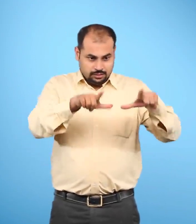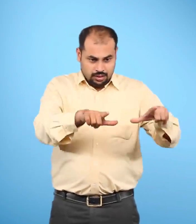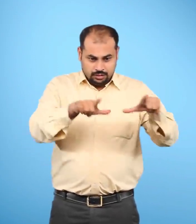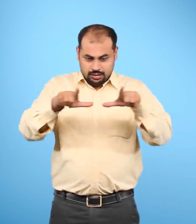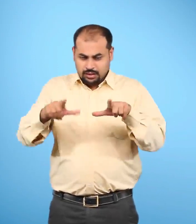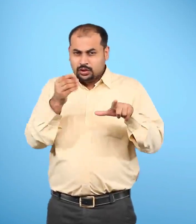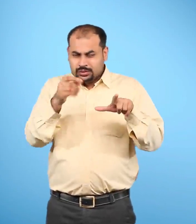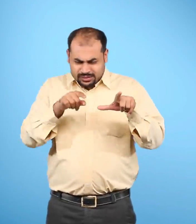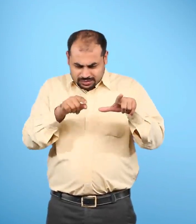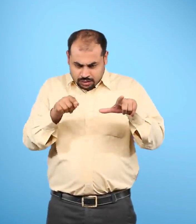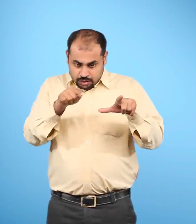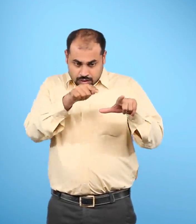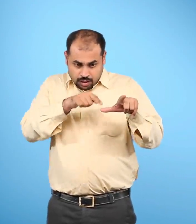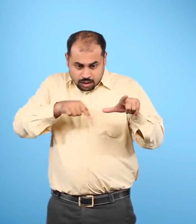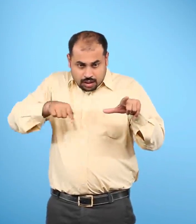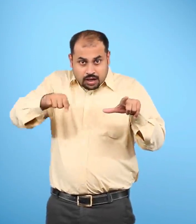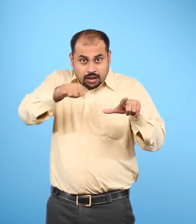gaps left.